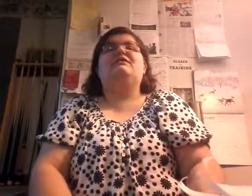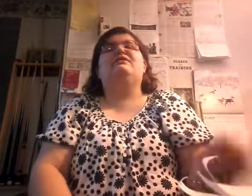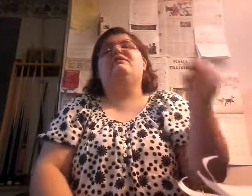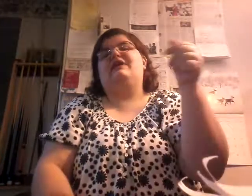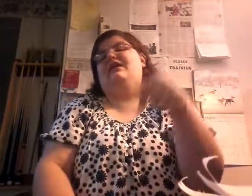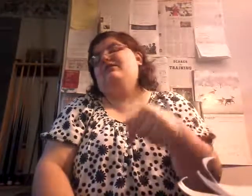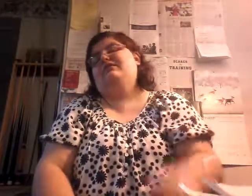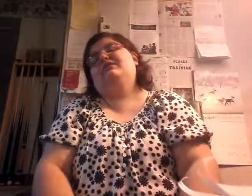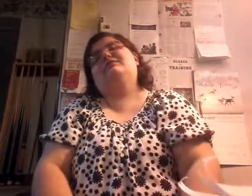down.